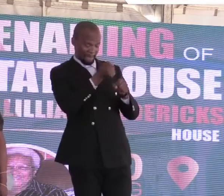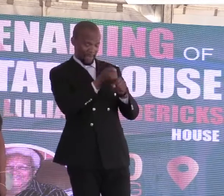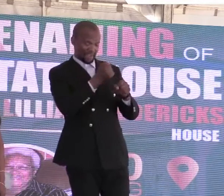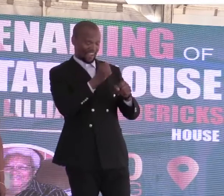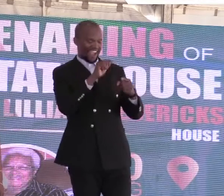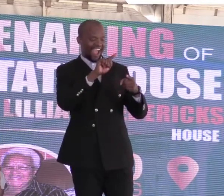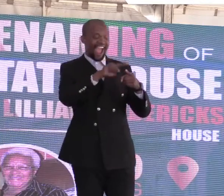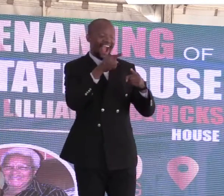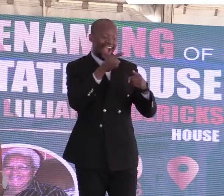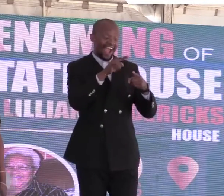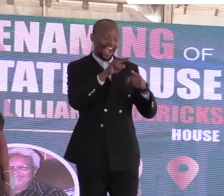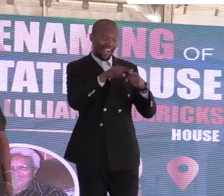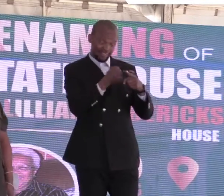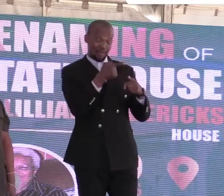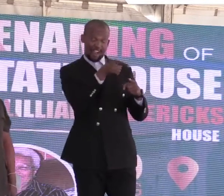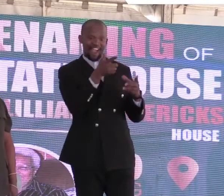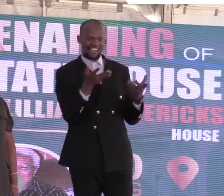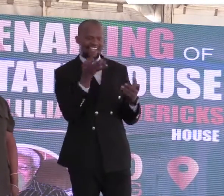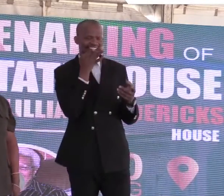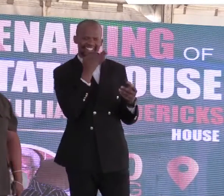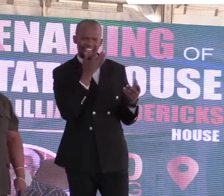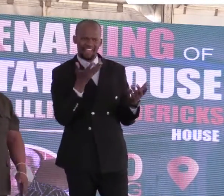Ngaye, Uti Premier.